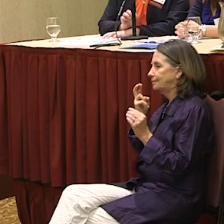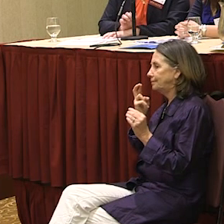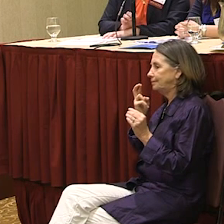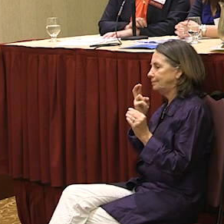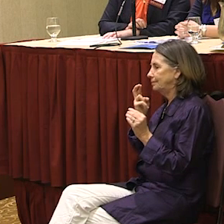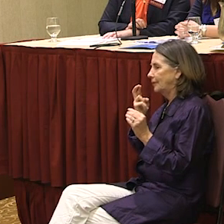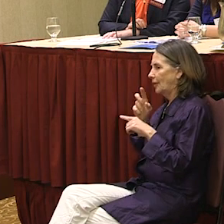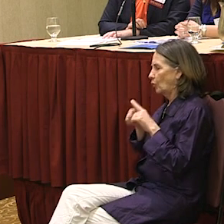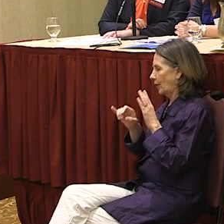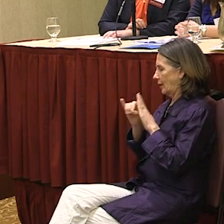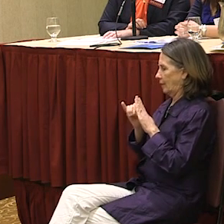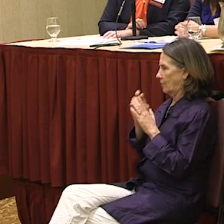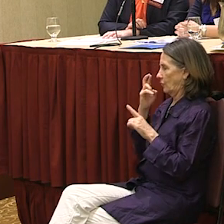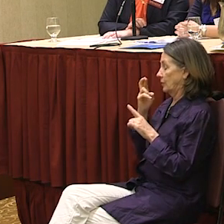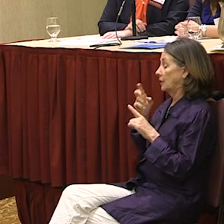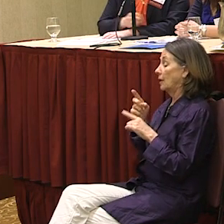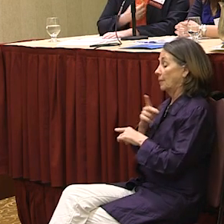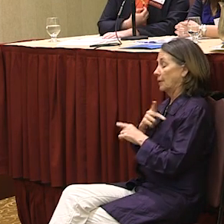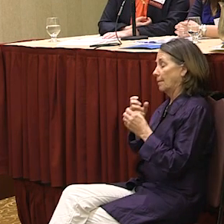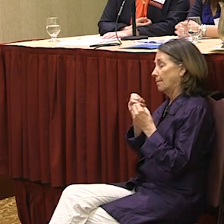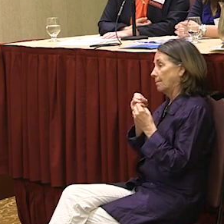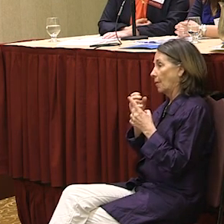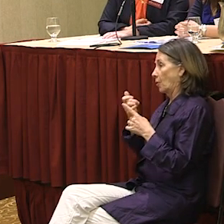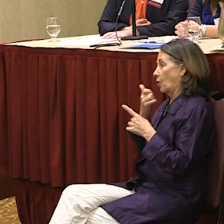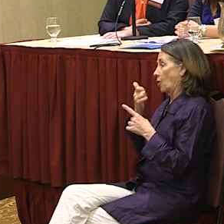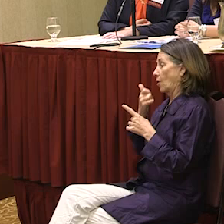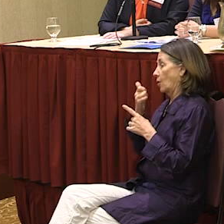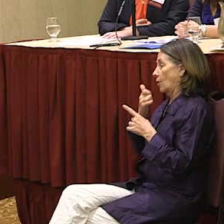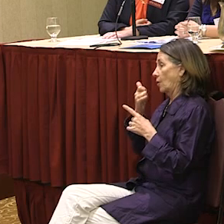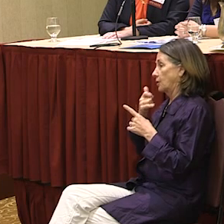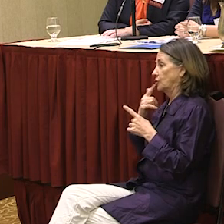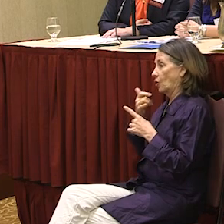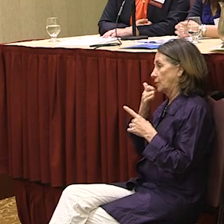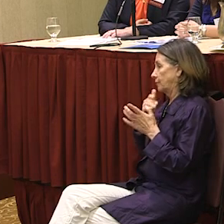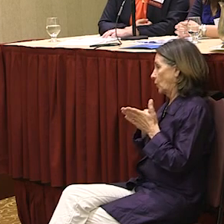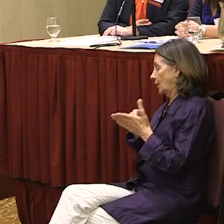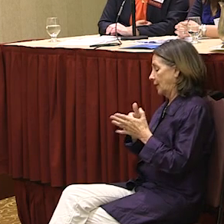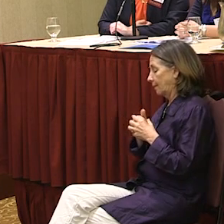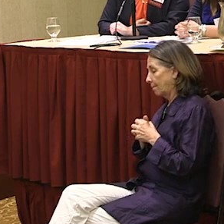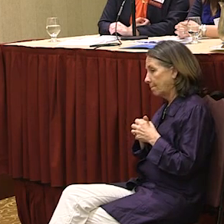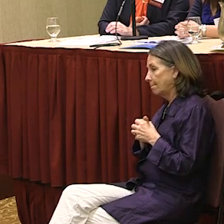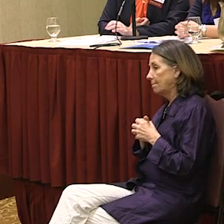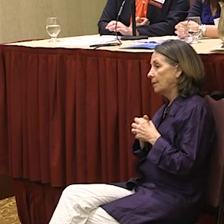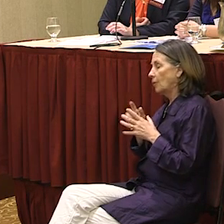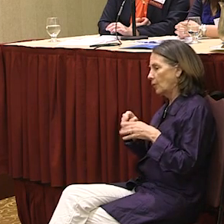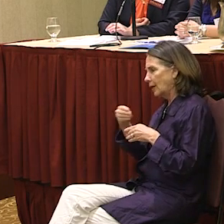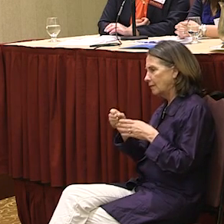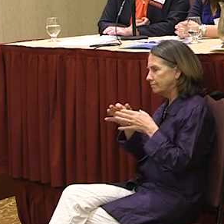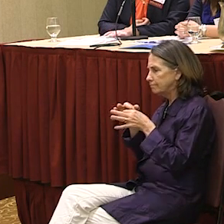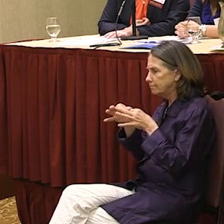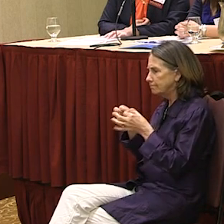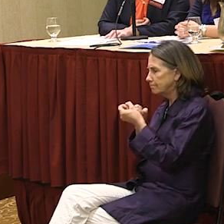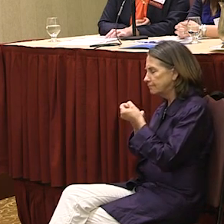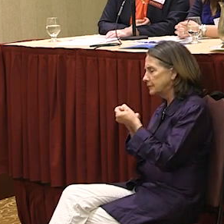that they could identify. The patient had multiple calls to me. She calls the nurse care manager frequently, and although we give her guidance and support,